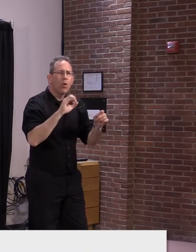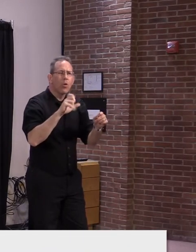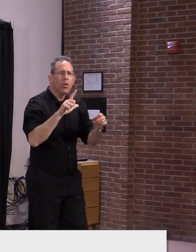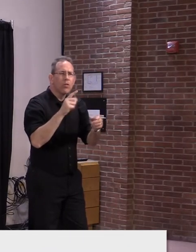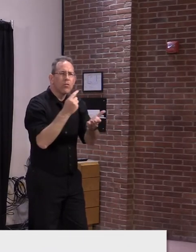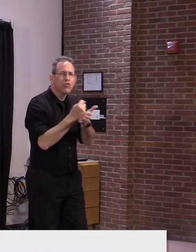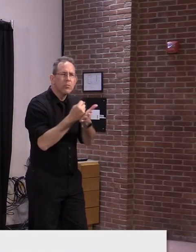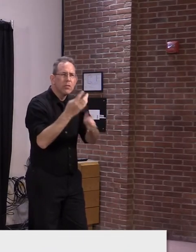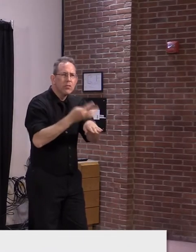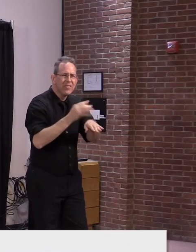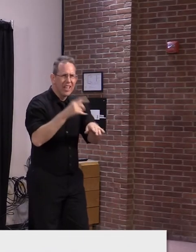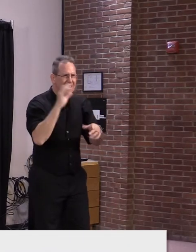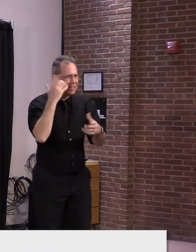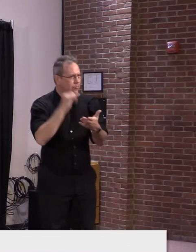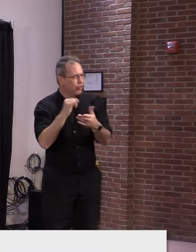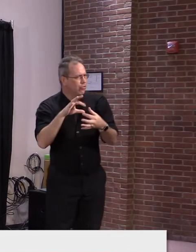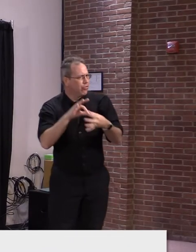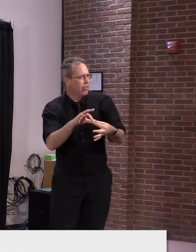well.